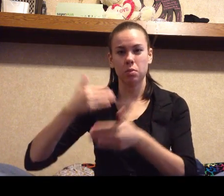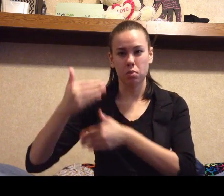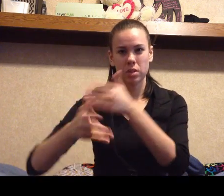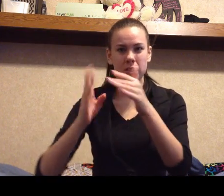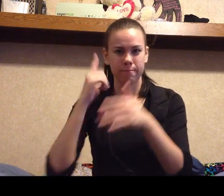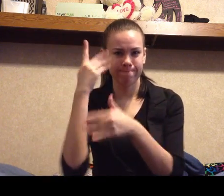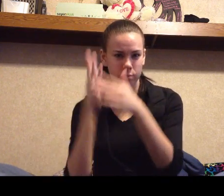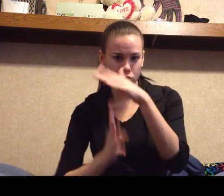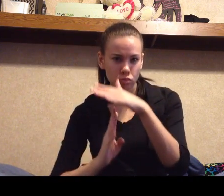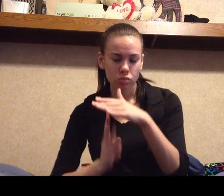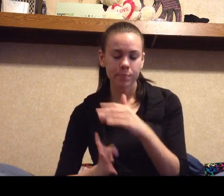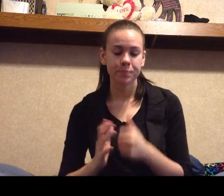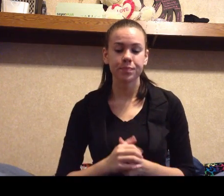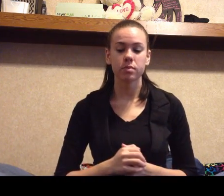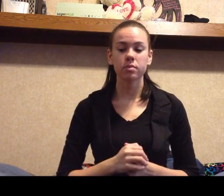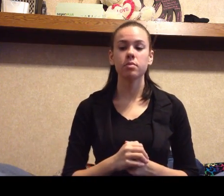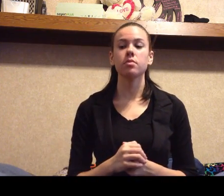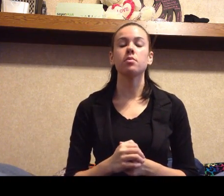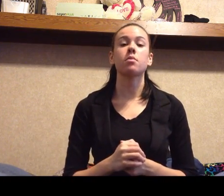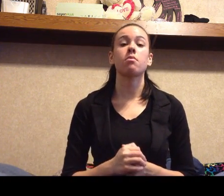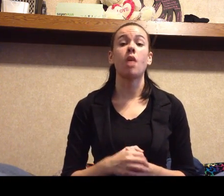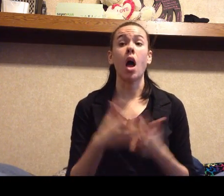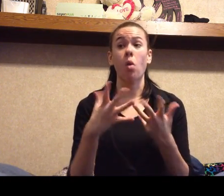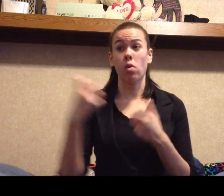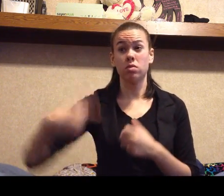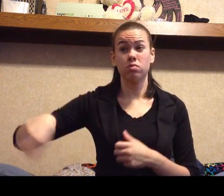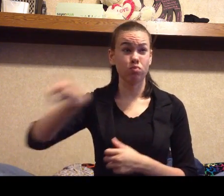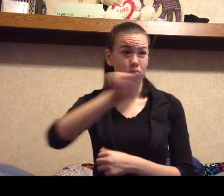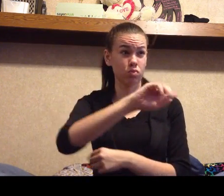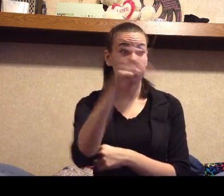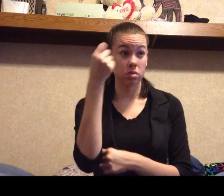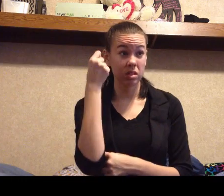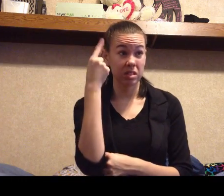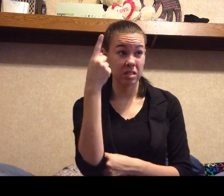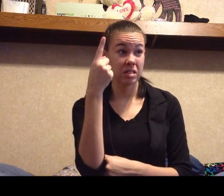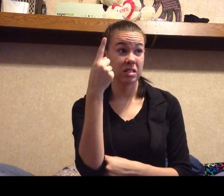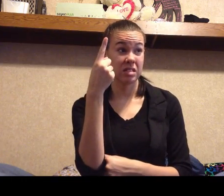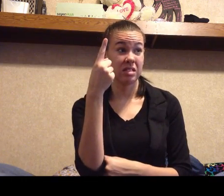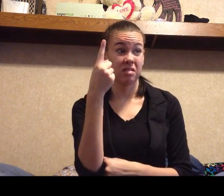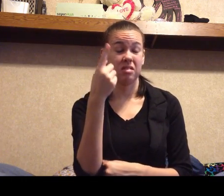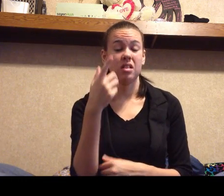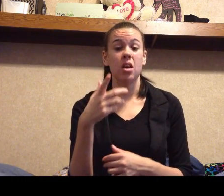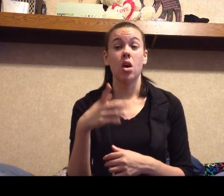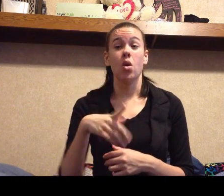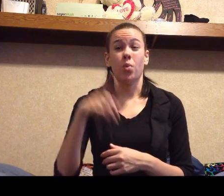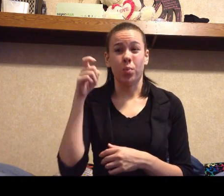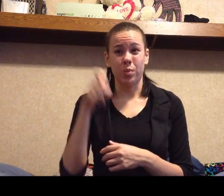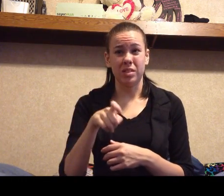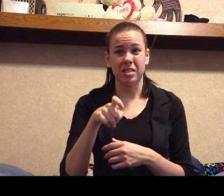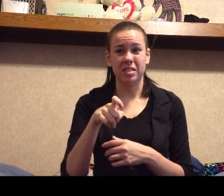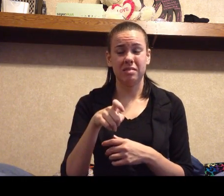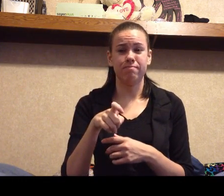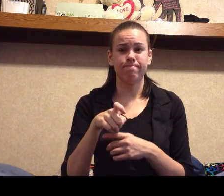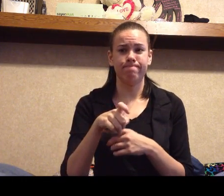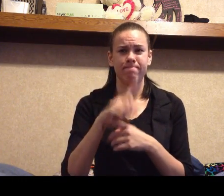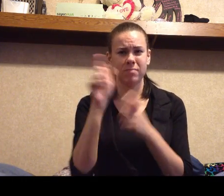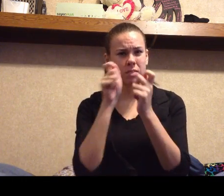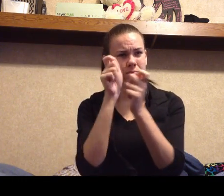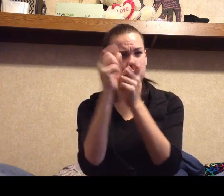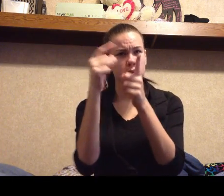today, and to make sure that we are all on the same page, we need to understand the definitions of certain terms that are often used